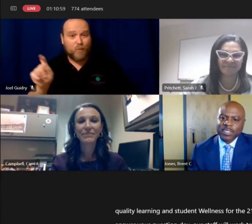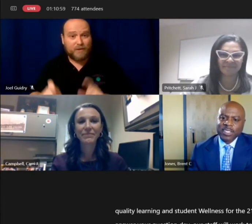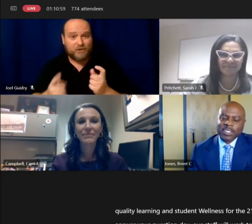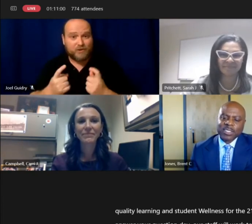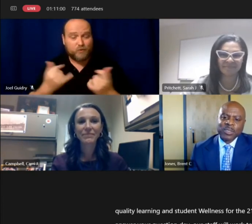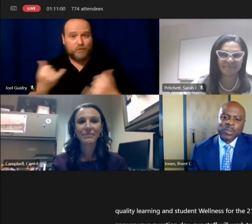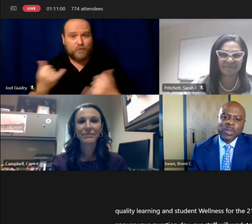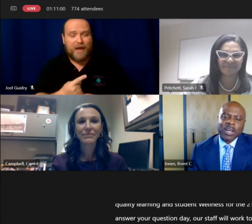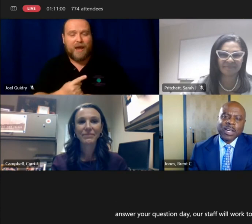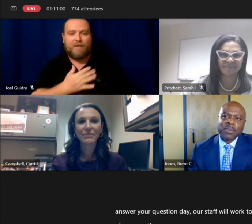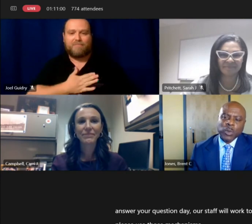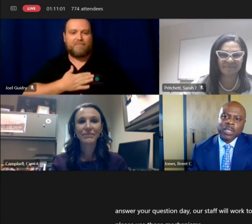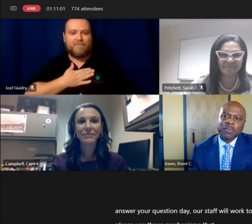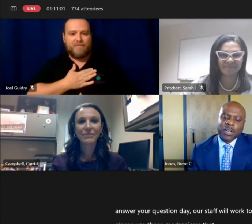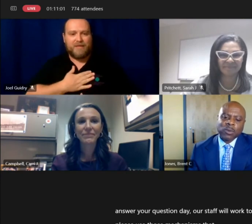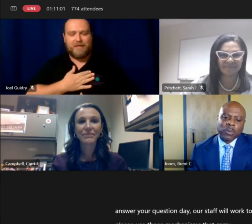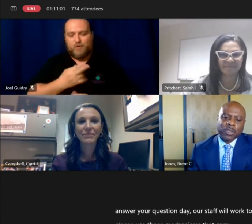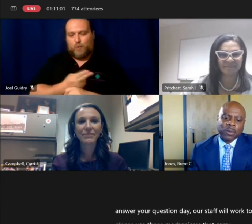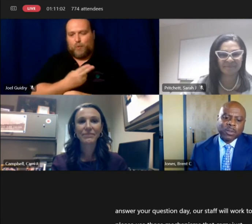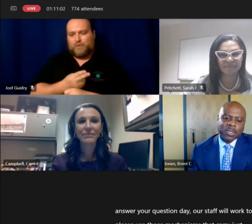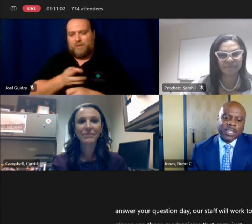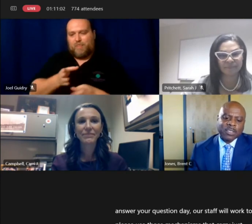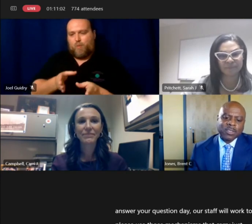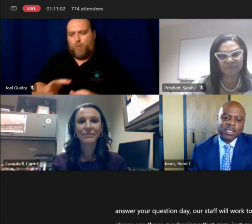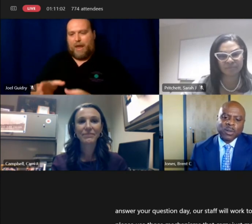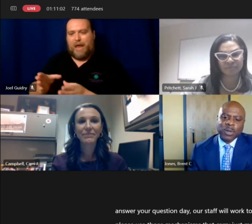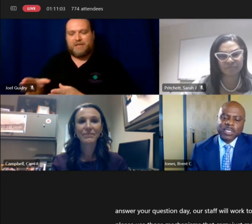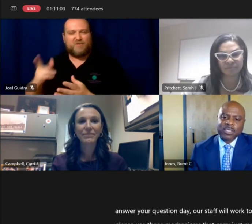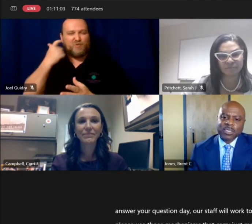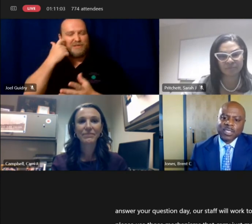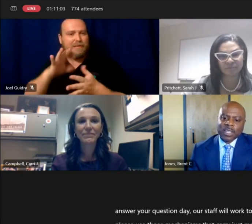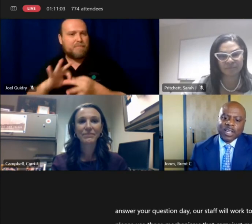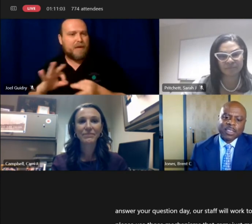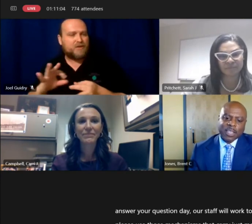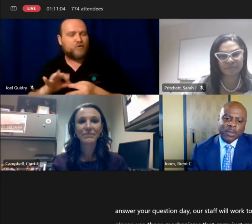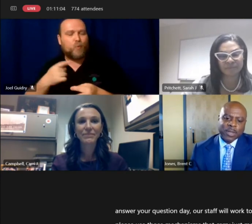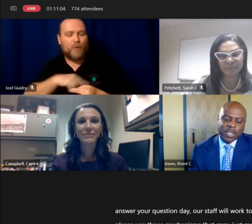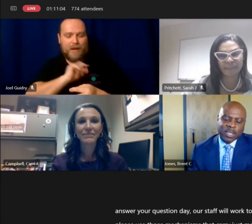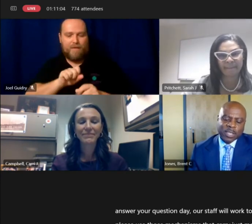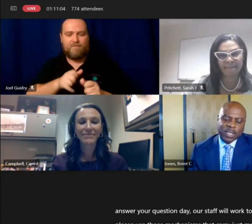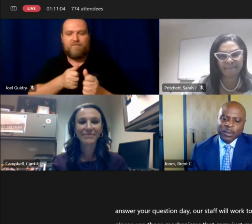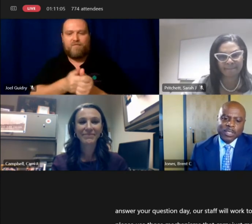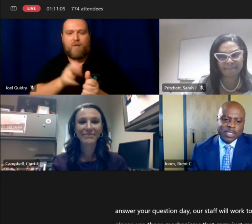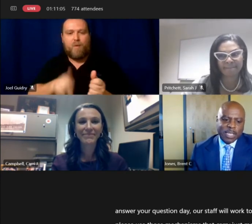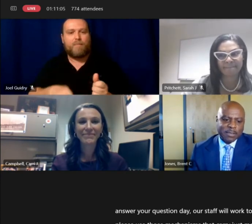mentioned so we can follow up with your to answers to your questions. Thank